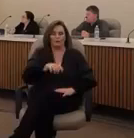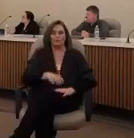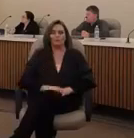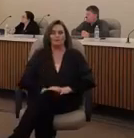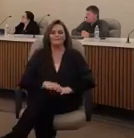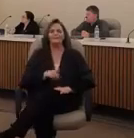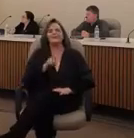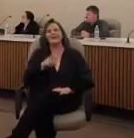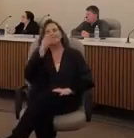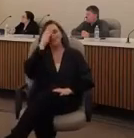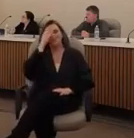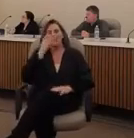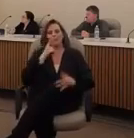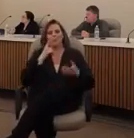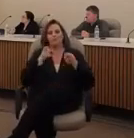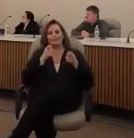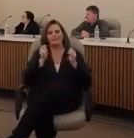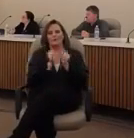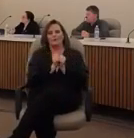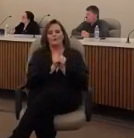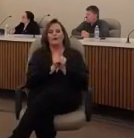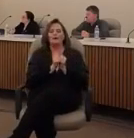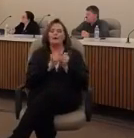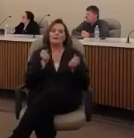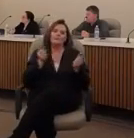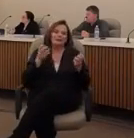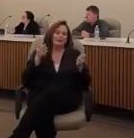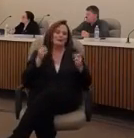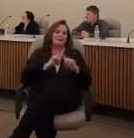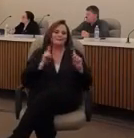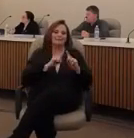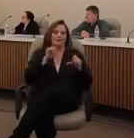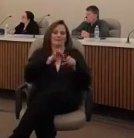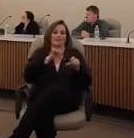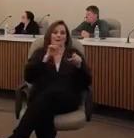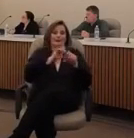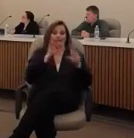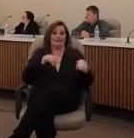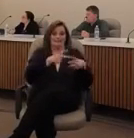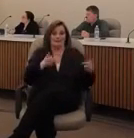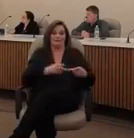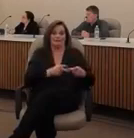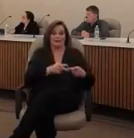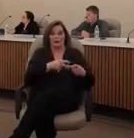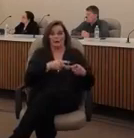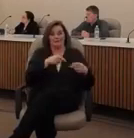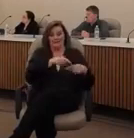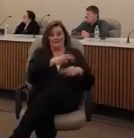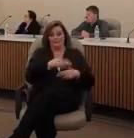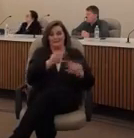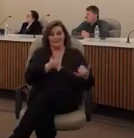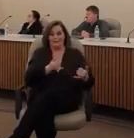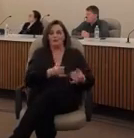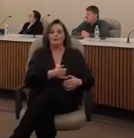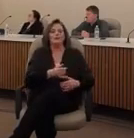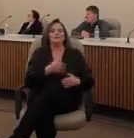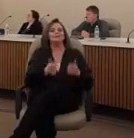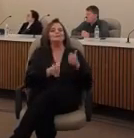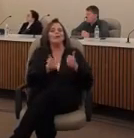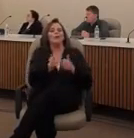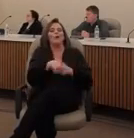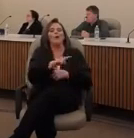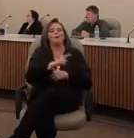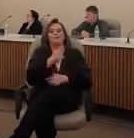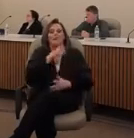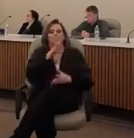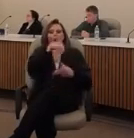just from the experience dealing with the very many gas stations that exist in the town of Henrietta, that today's gas stations all include, as sort of an